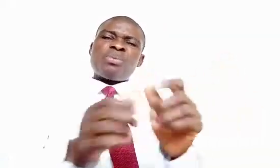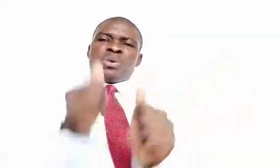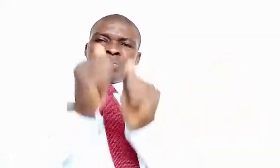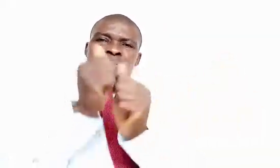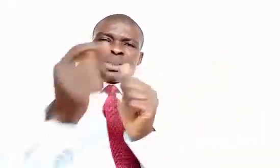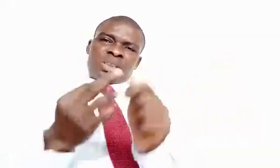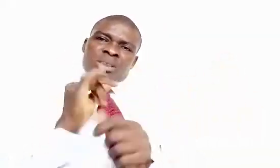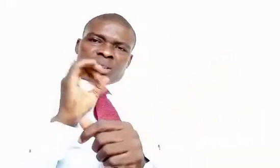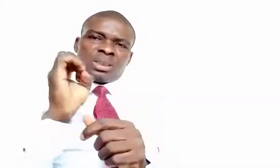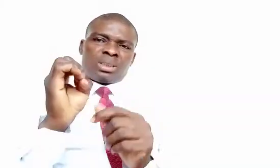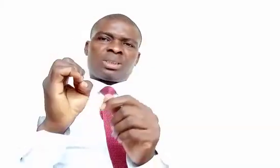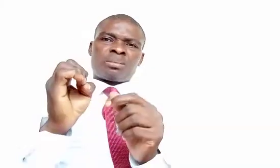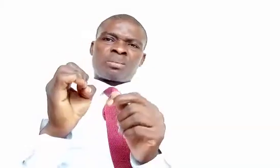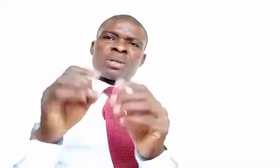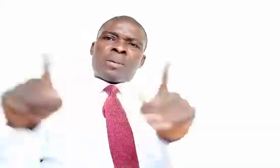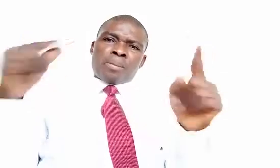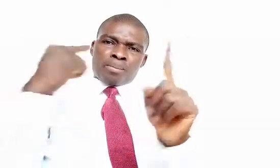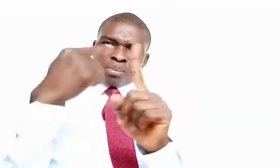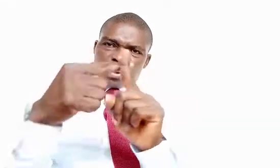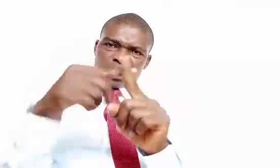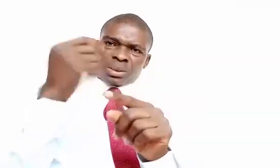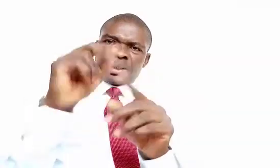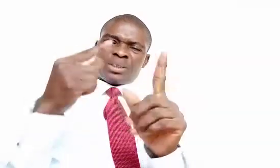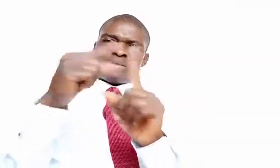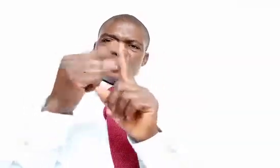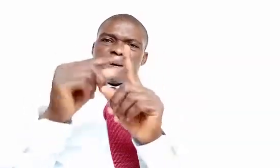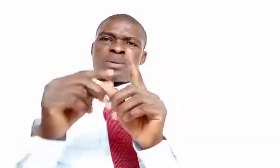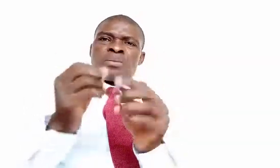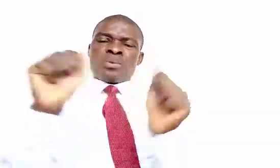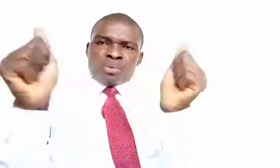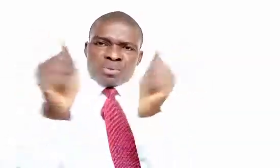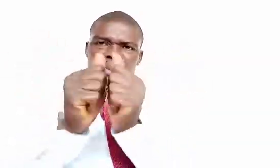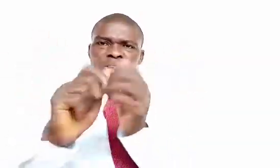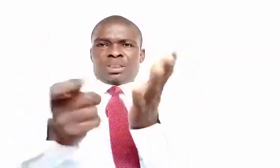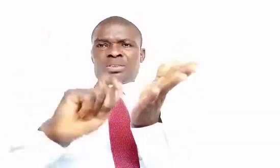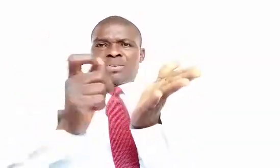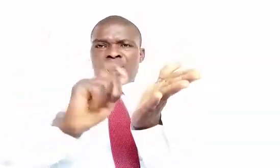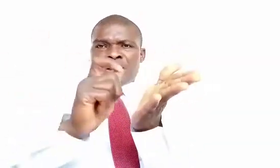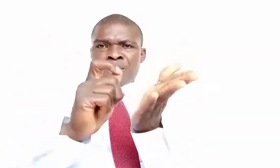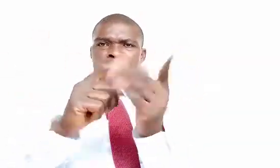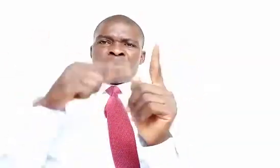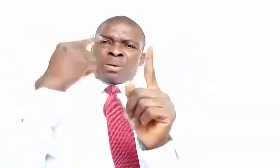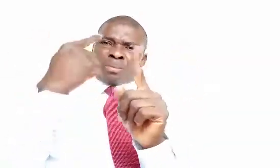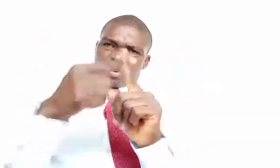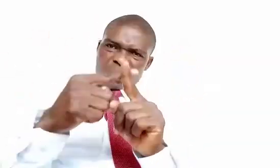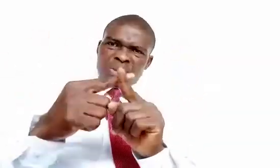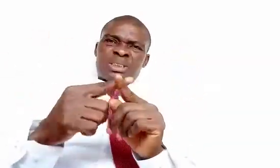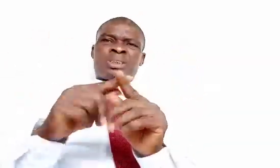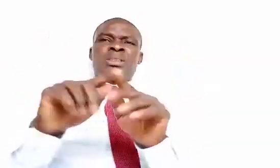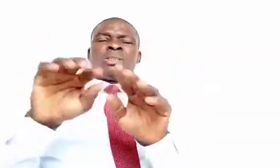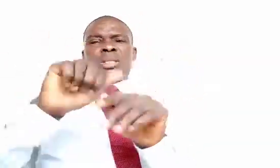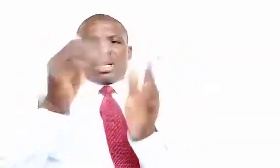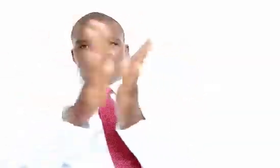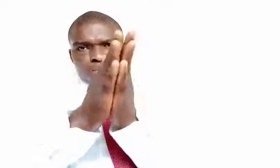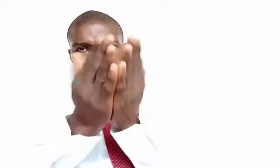she, plus the verb, which is wrote, plus the object, which is her notes, plus